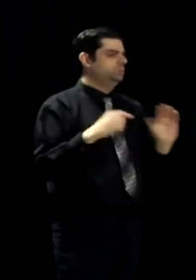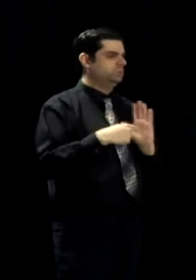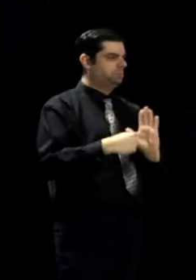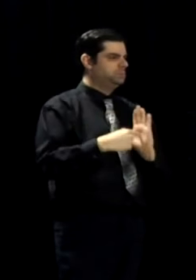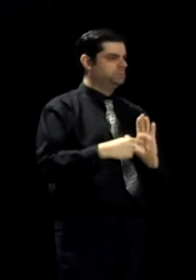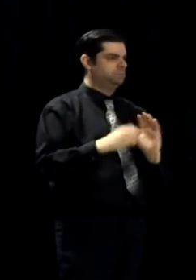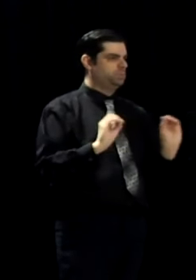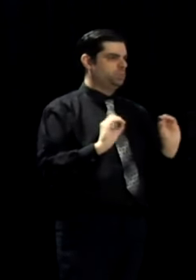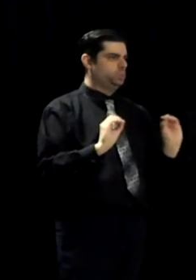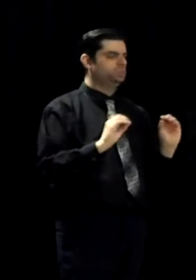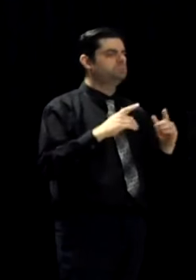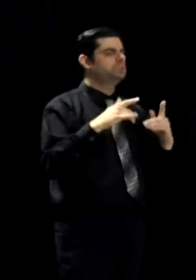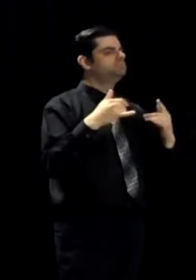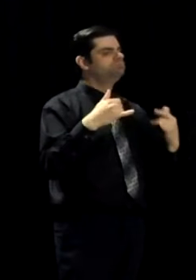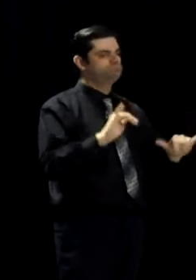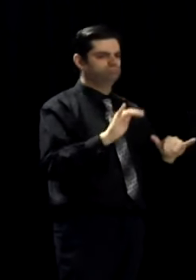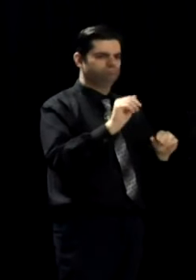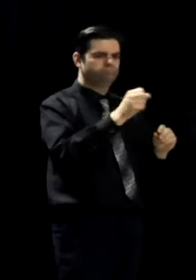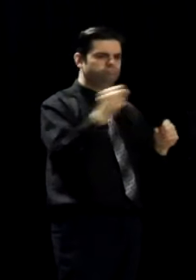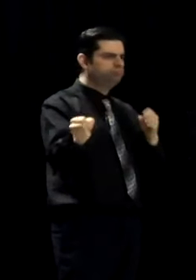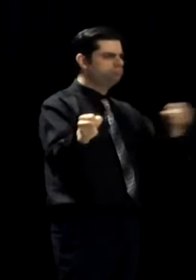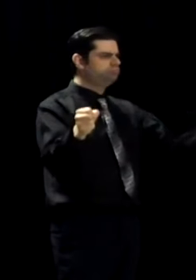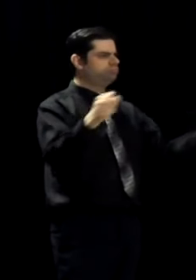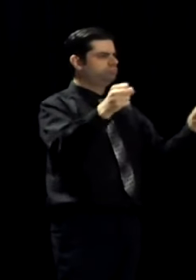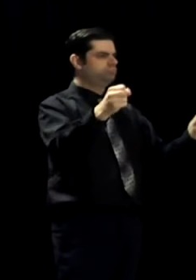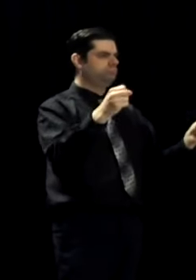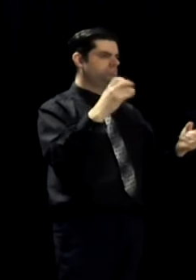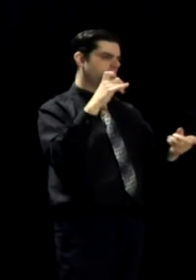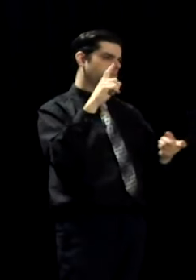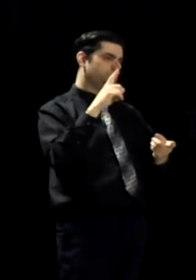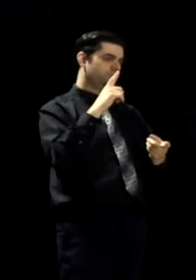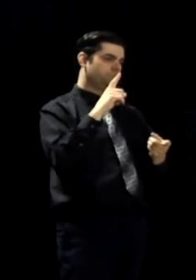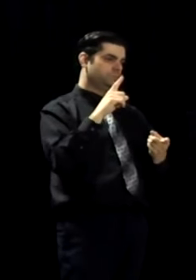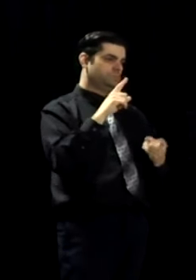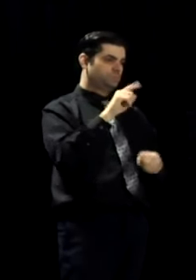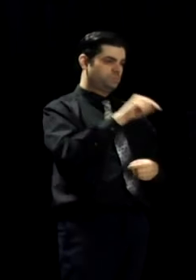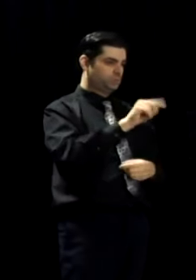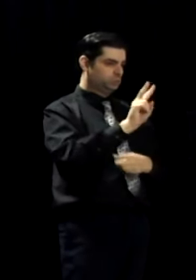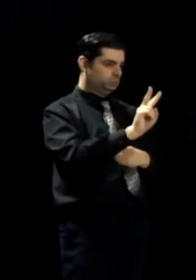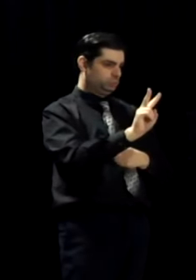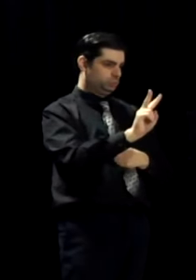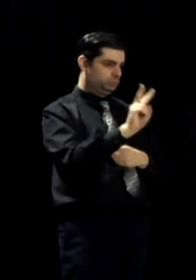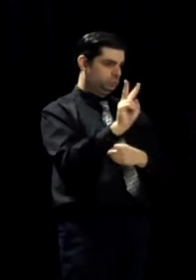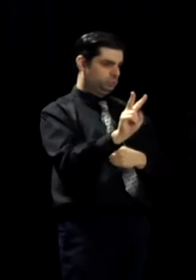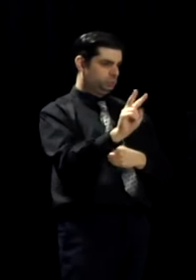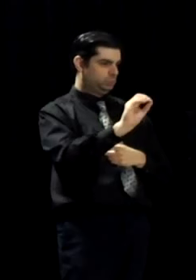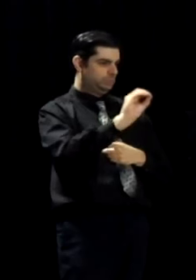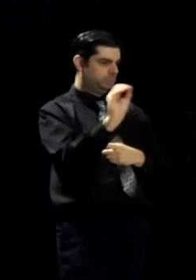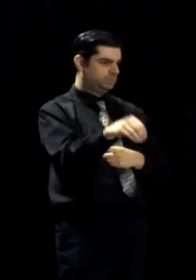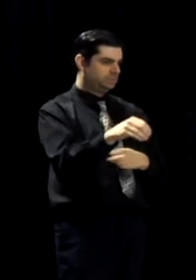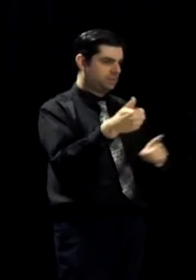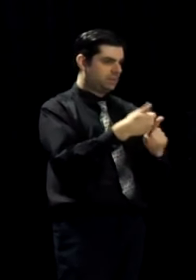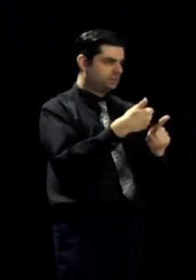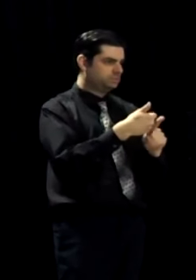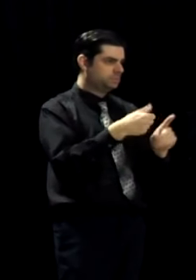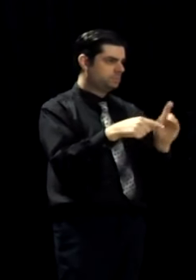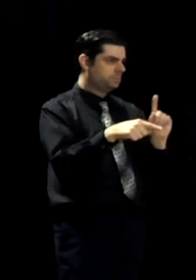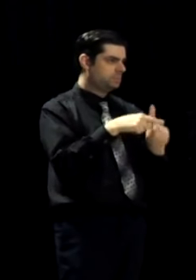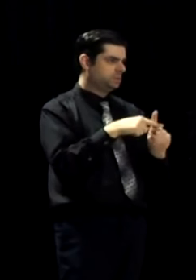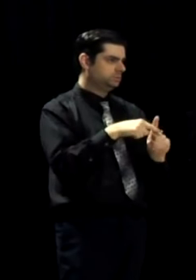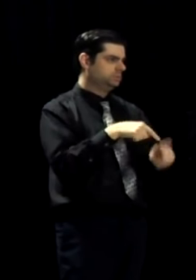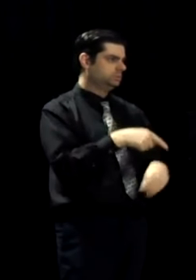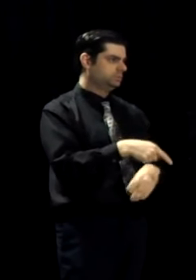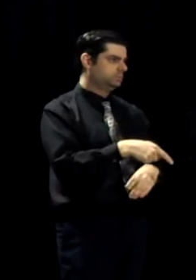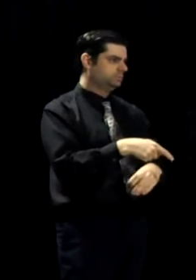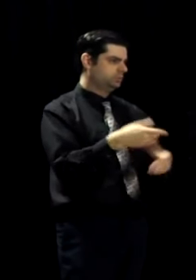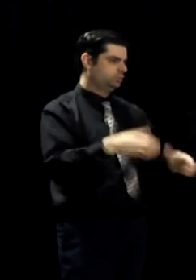reality is our 0.22% of our residents have been confirmed testing. The antibody